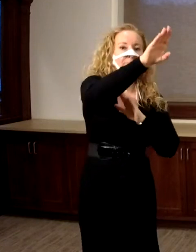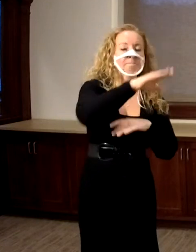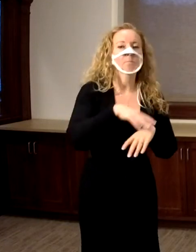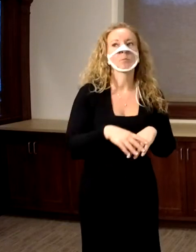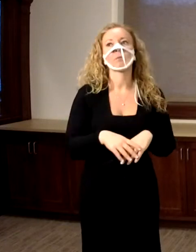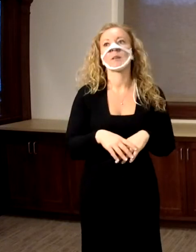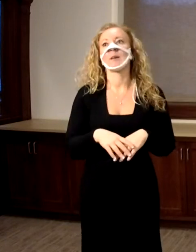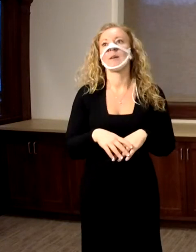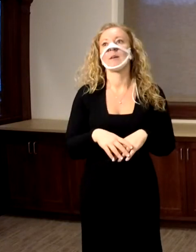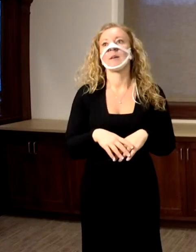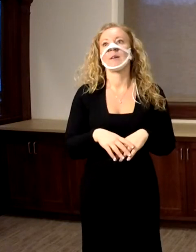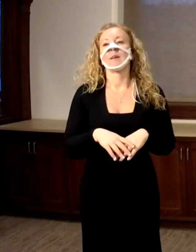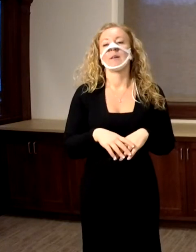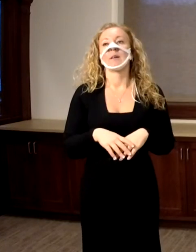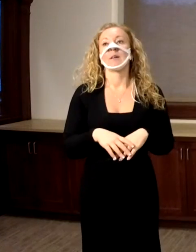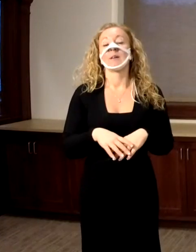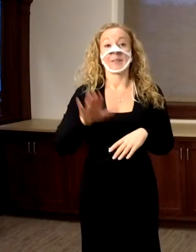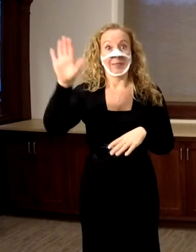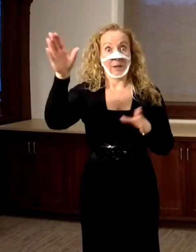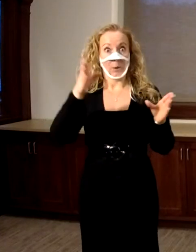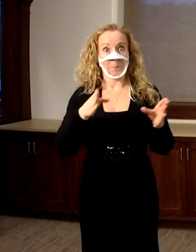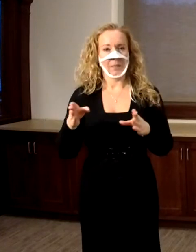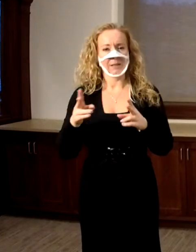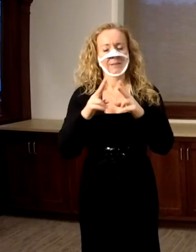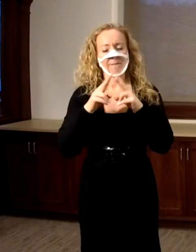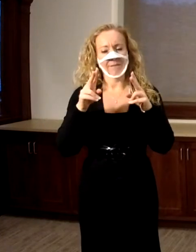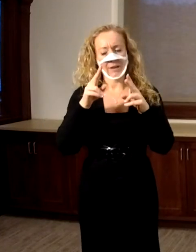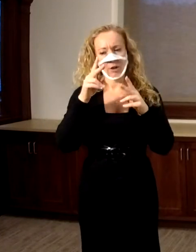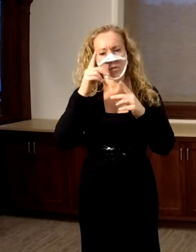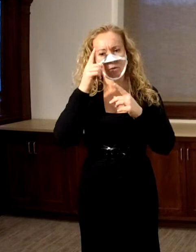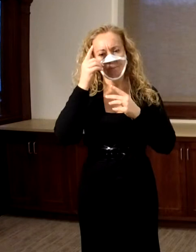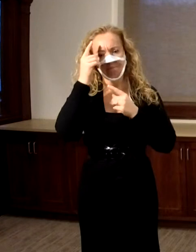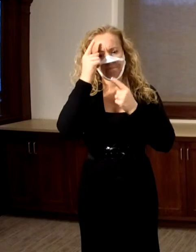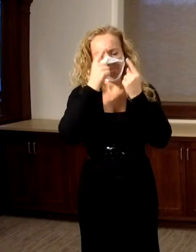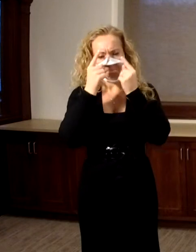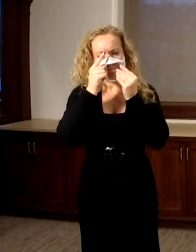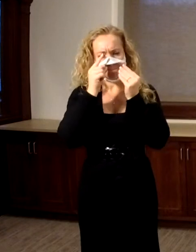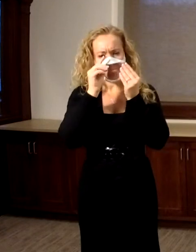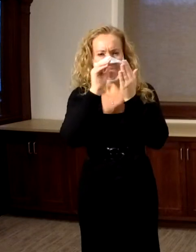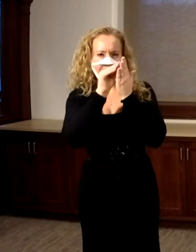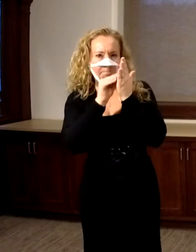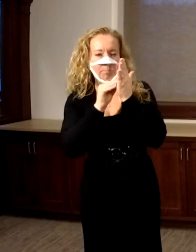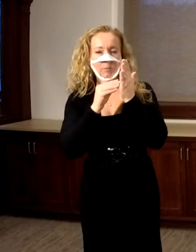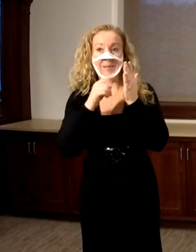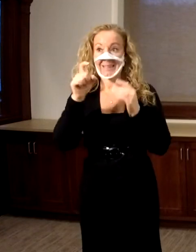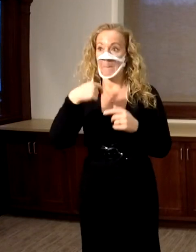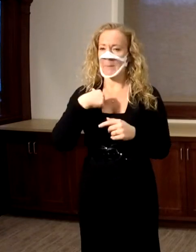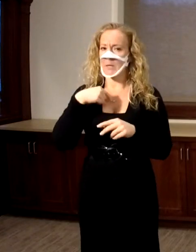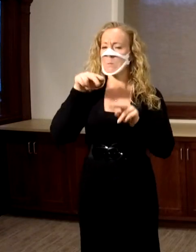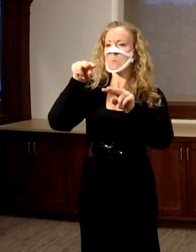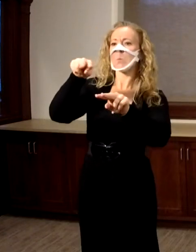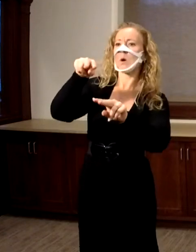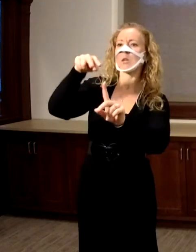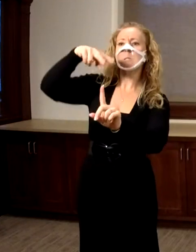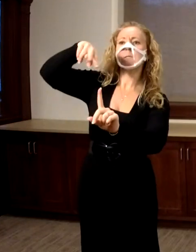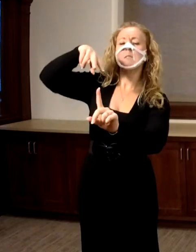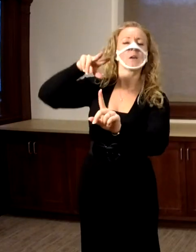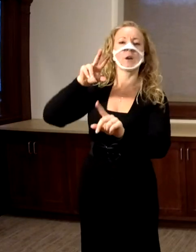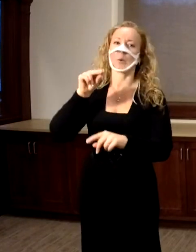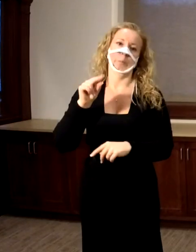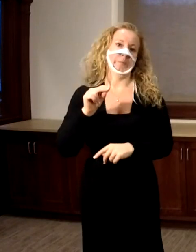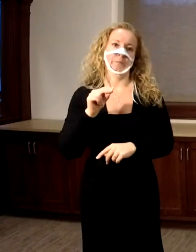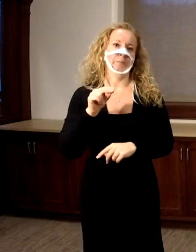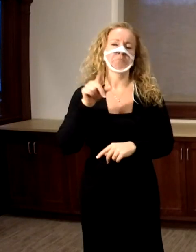and because their plans are so careful and thoughtful, they don't need us to police them. They really are able to make those choices